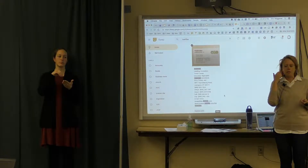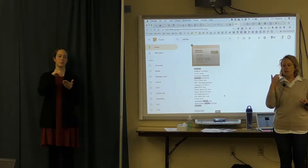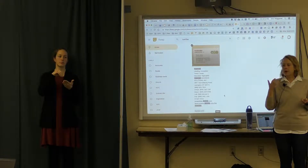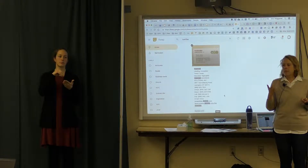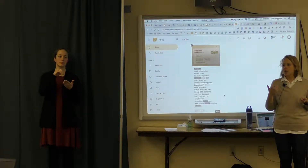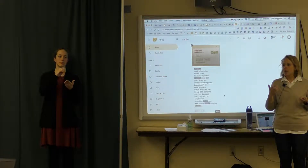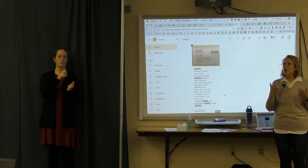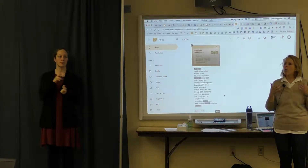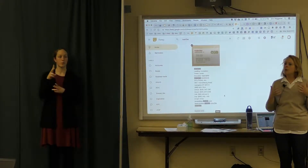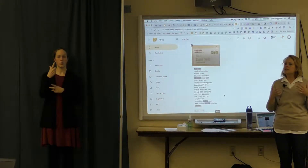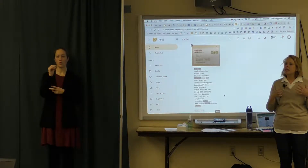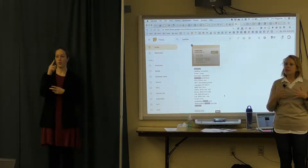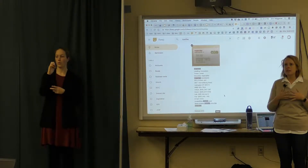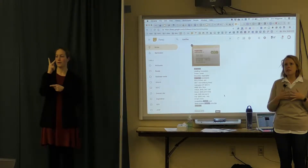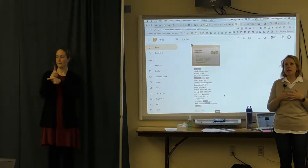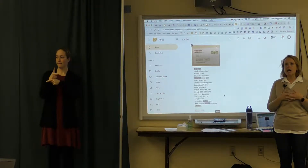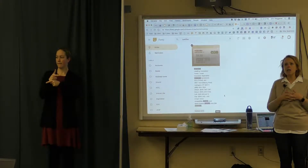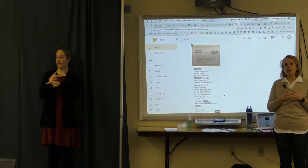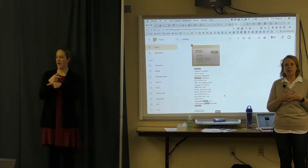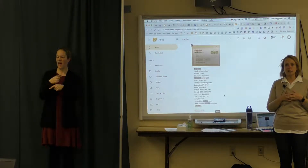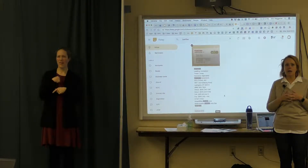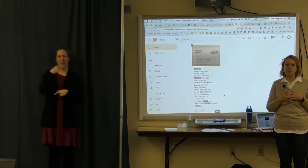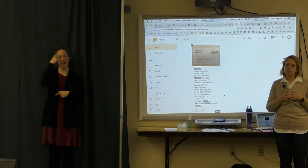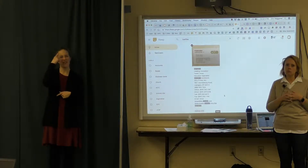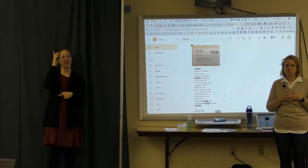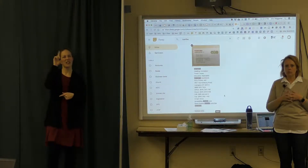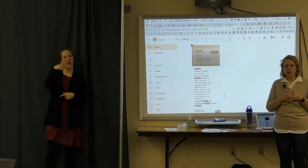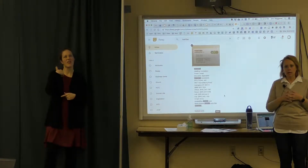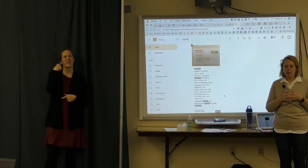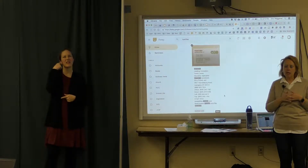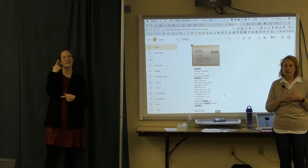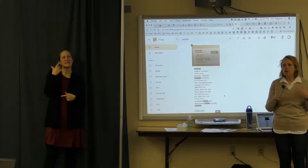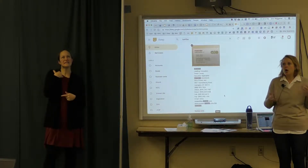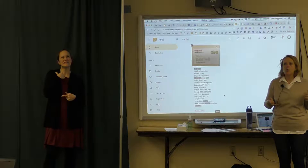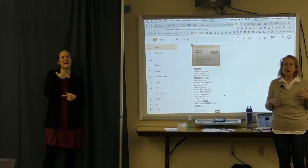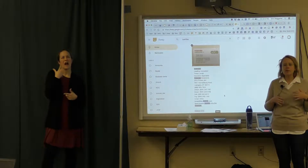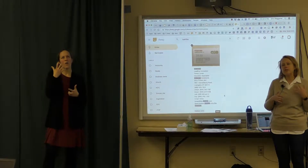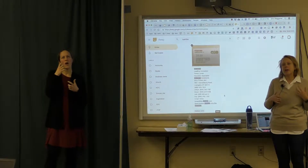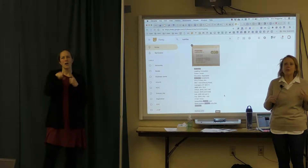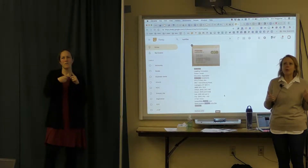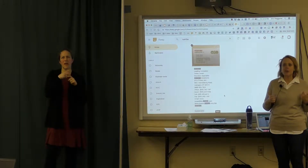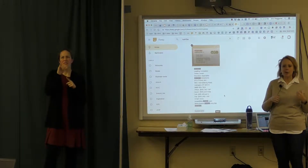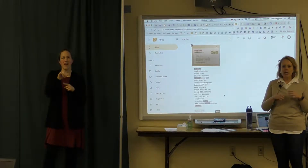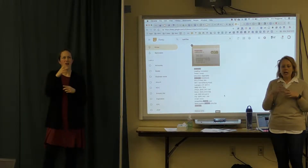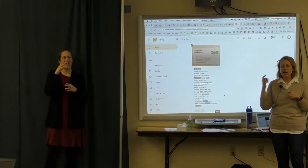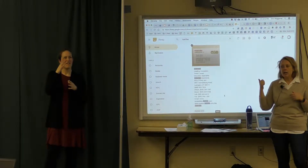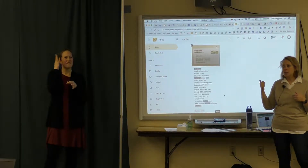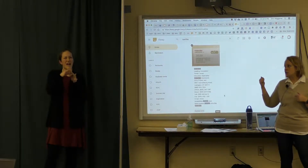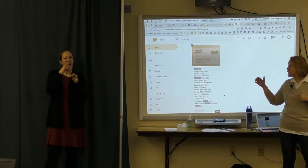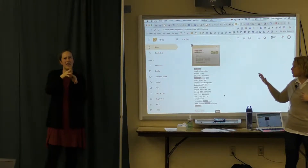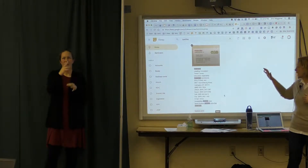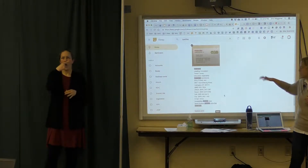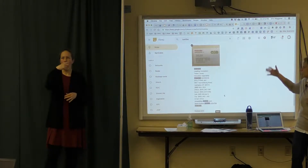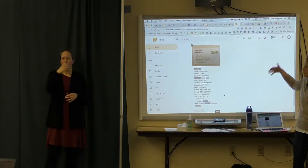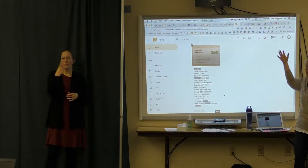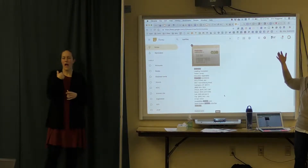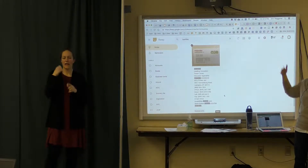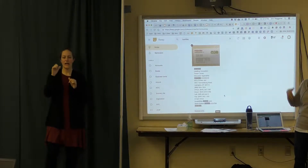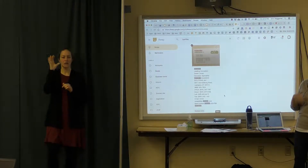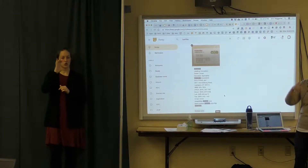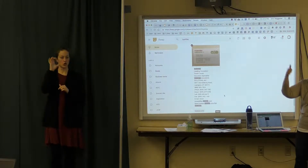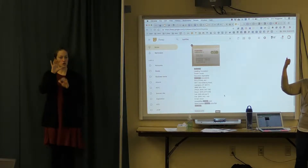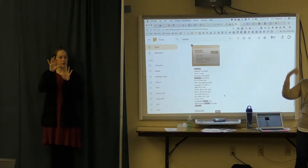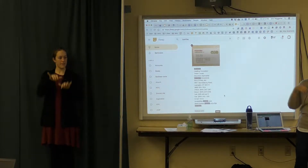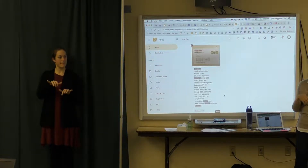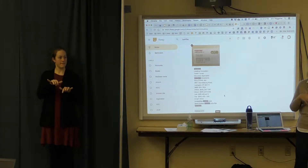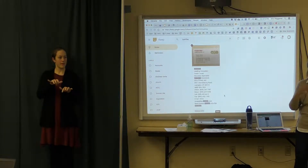then if I'm like, oh, what was that thing that I highlighted about, like, having hope or having faith or whatever, and I can just search for that and it pulls up